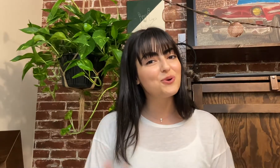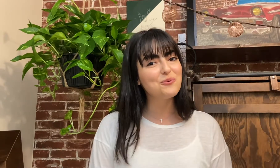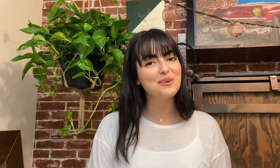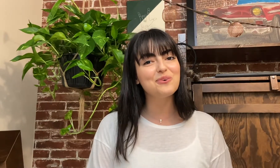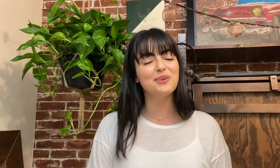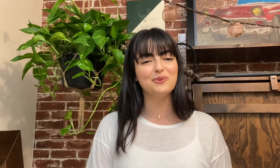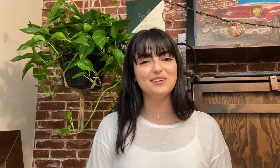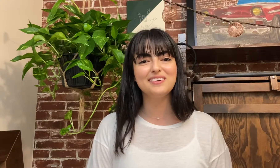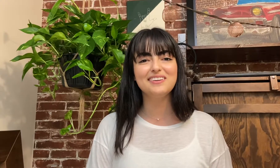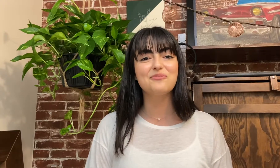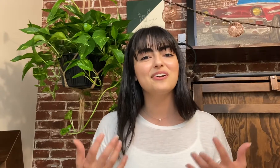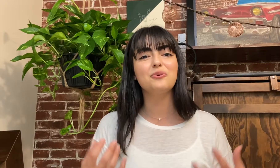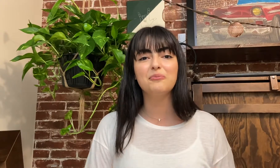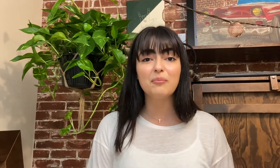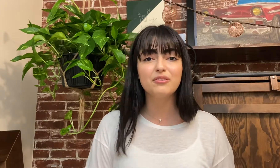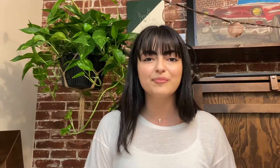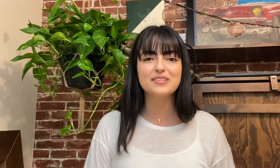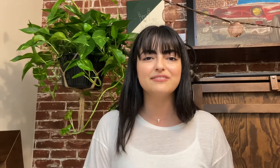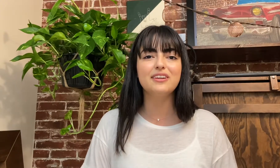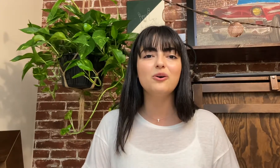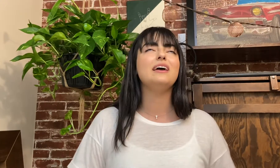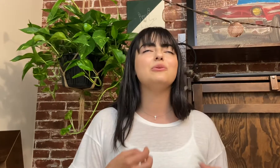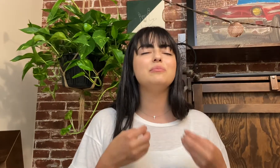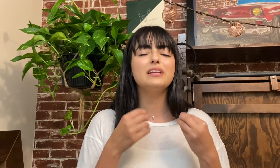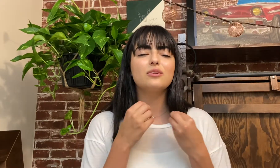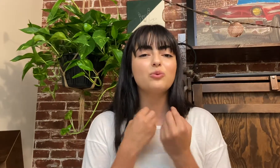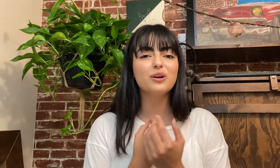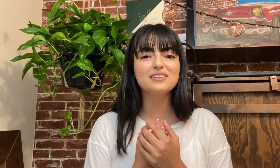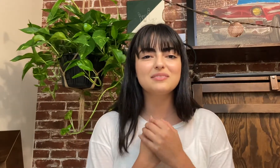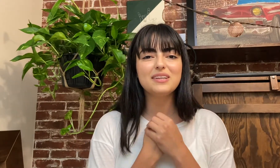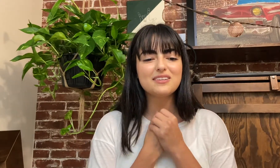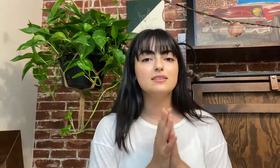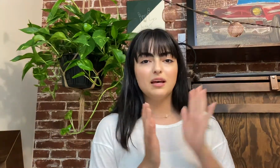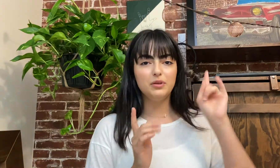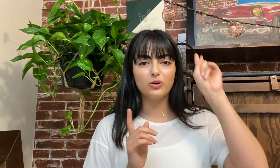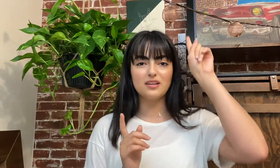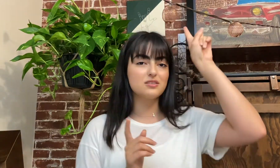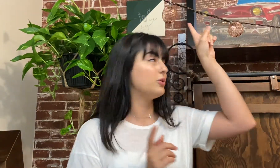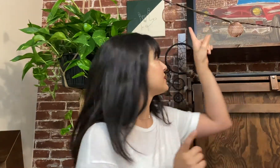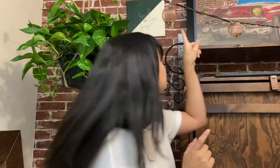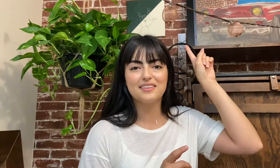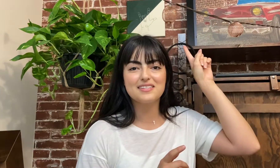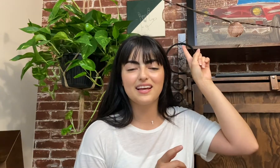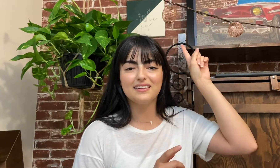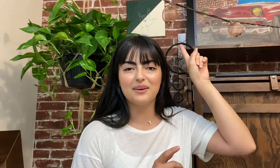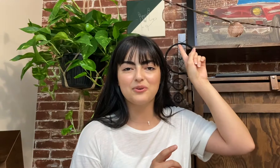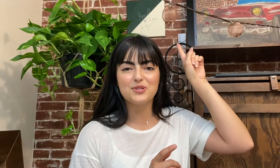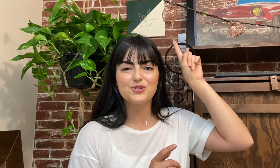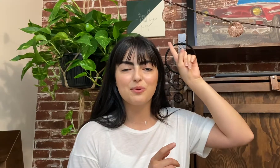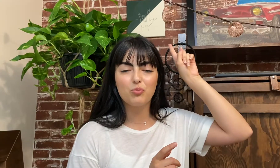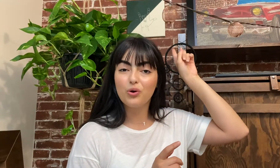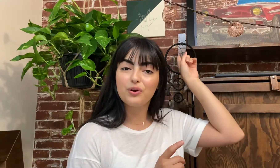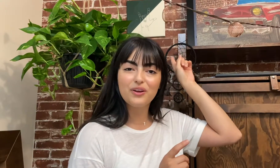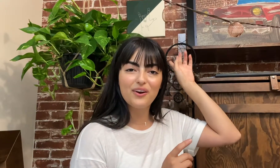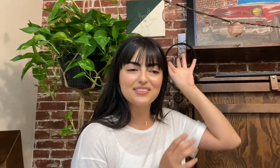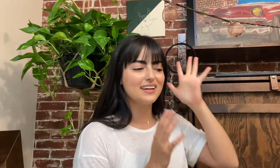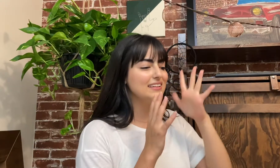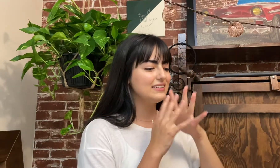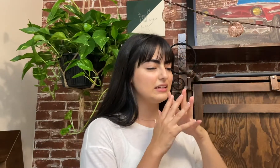me what you learned and what you remember from this video, it would mean the world to me. Tell me you guys noticed the sign language embroidery art that I did. If